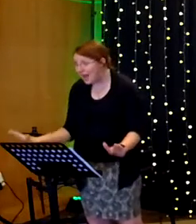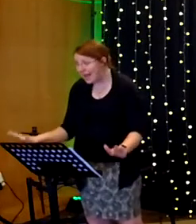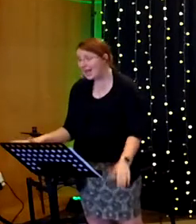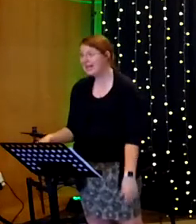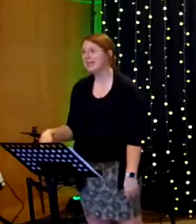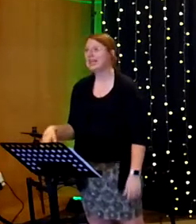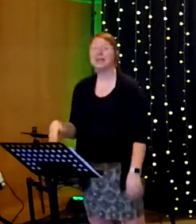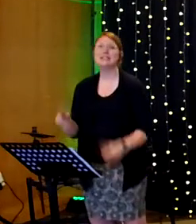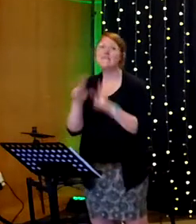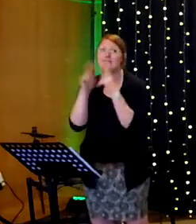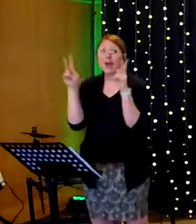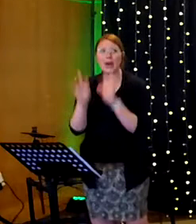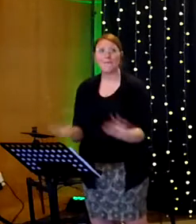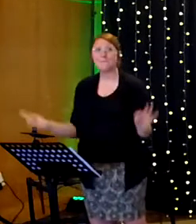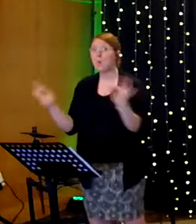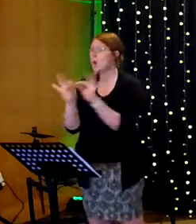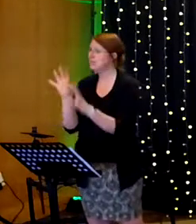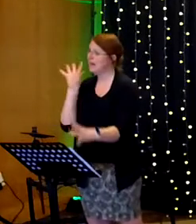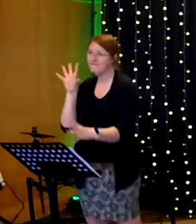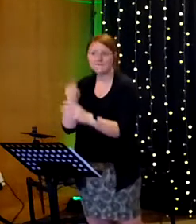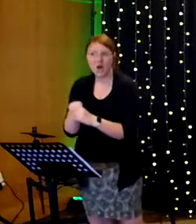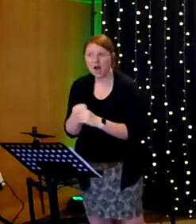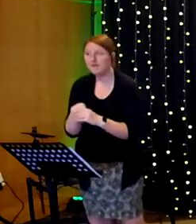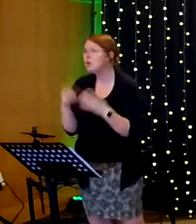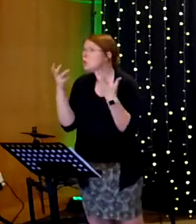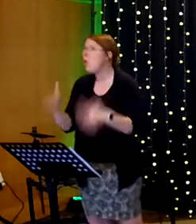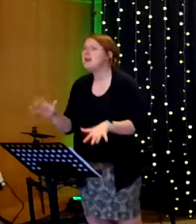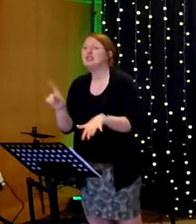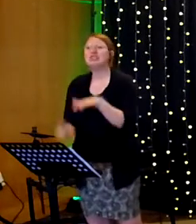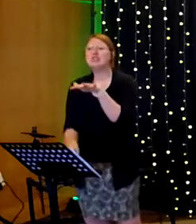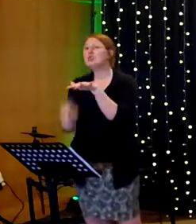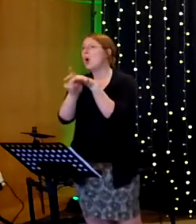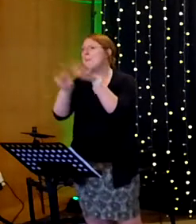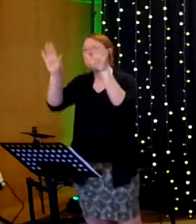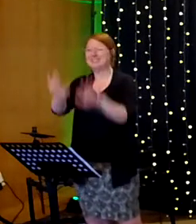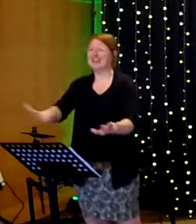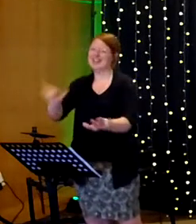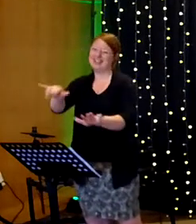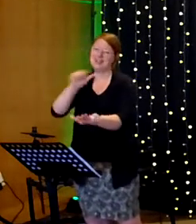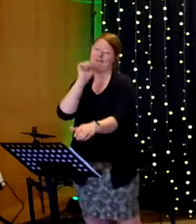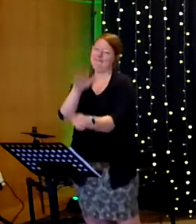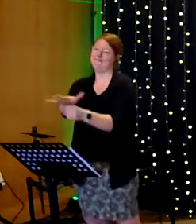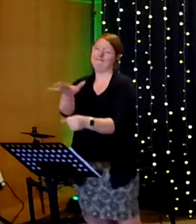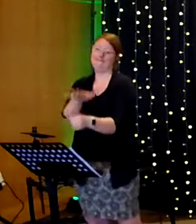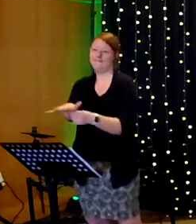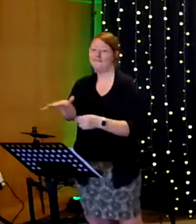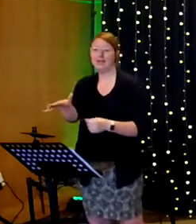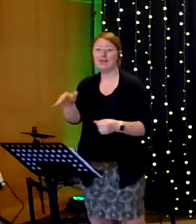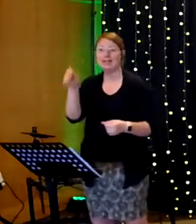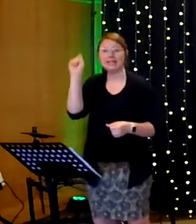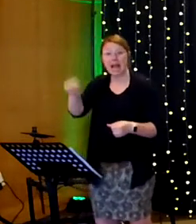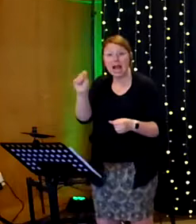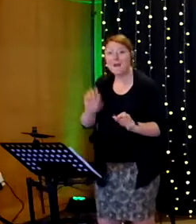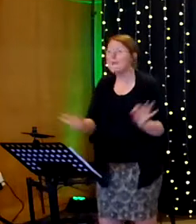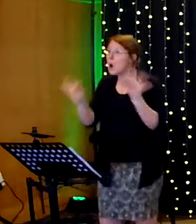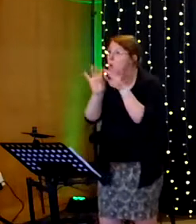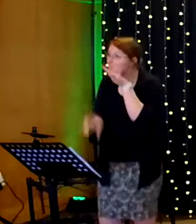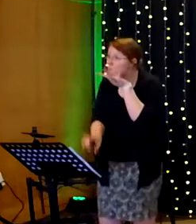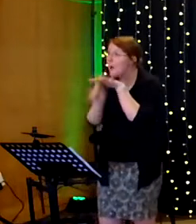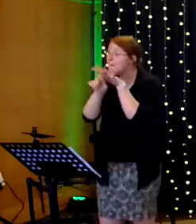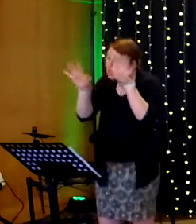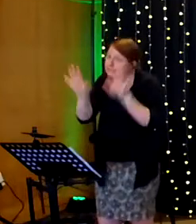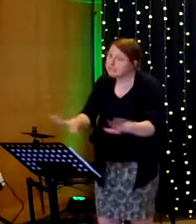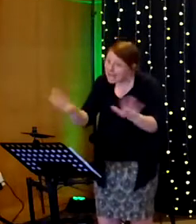It's so important to get involved. You know, you don't want to just show up on a Sunday. Because basically, yes, you get